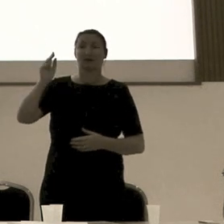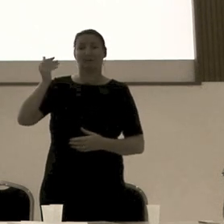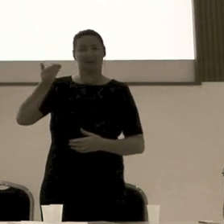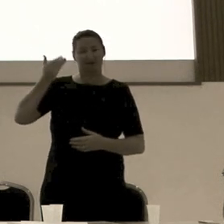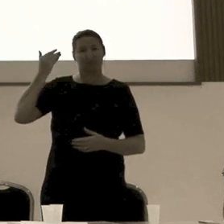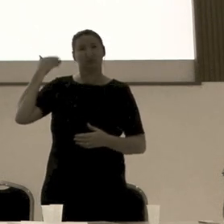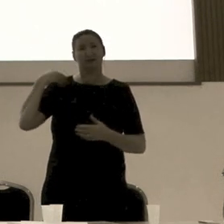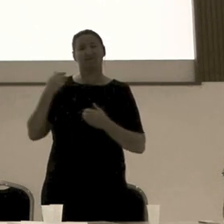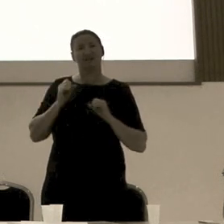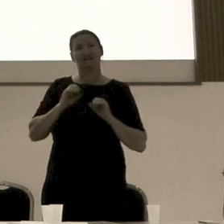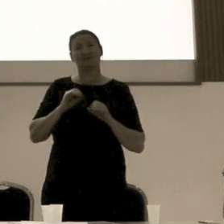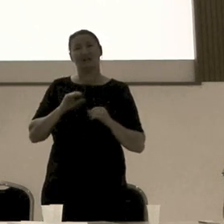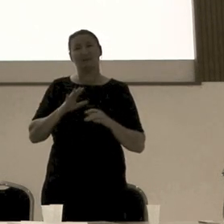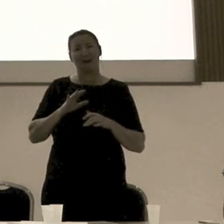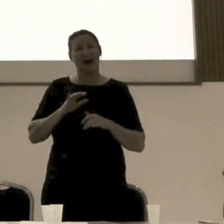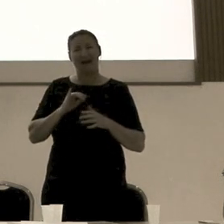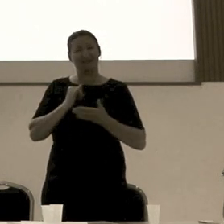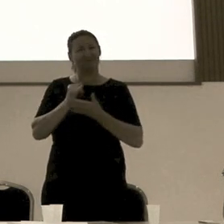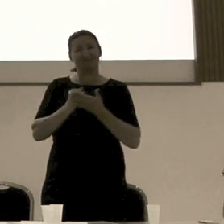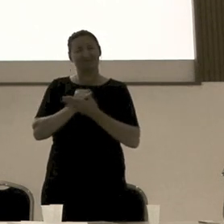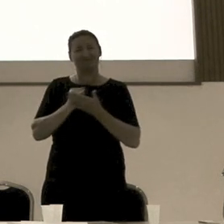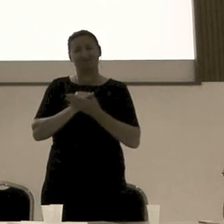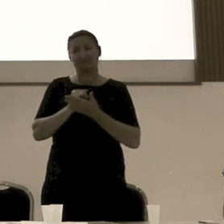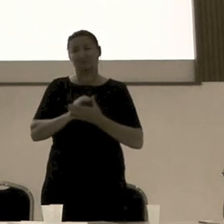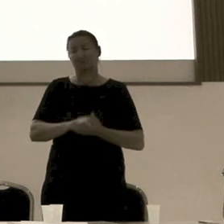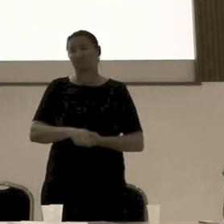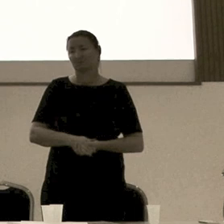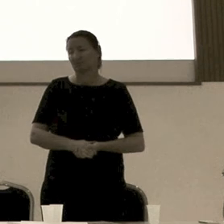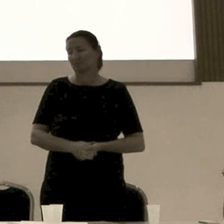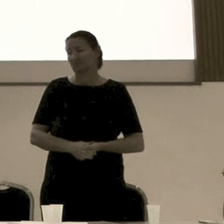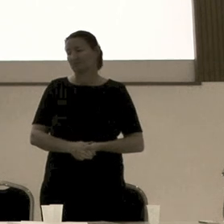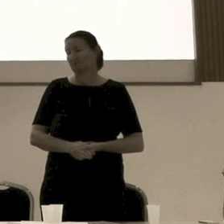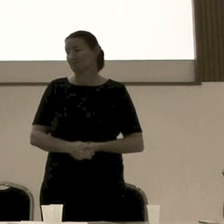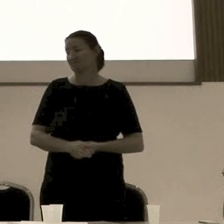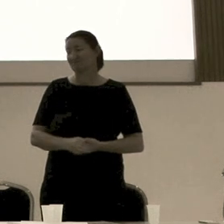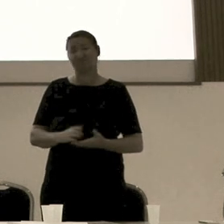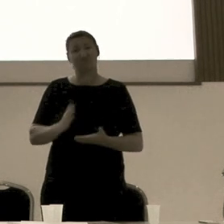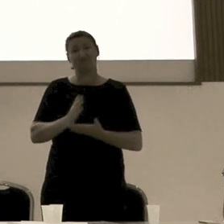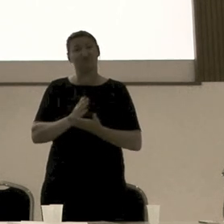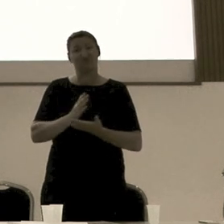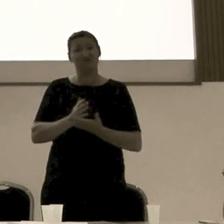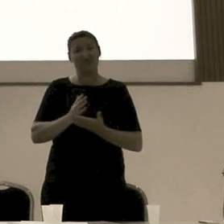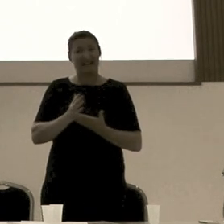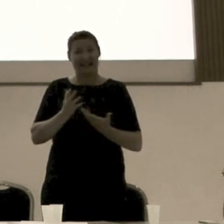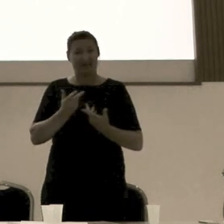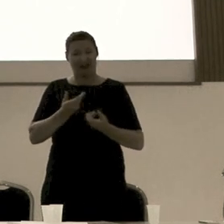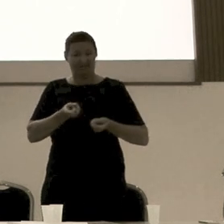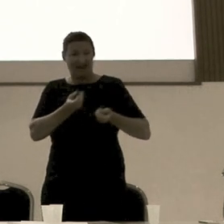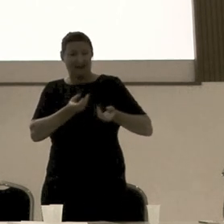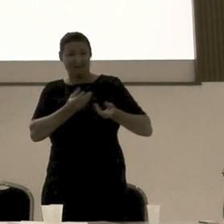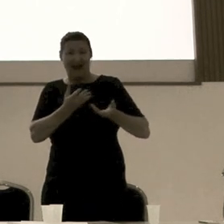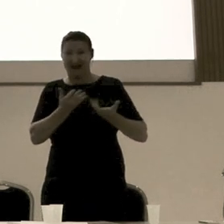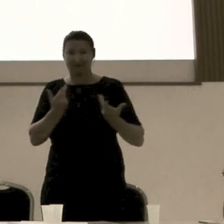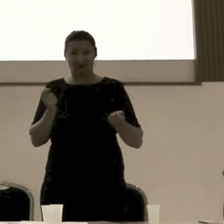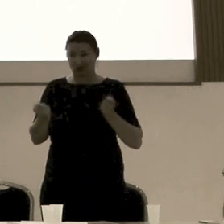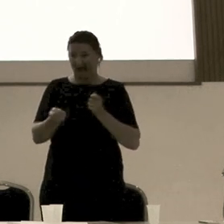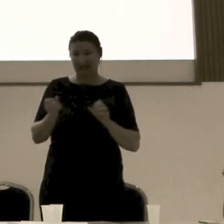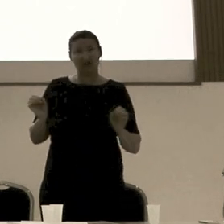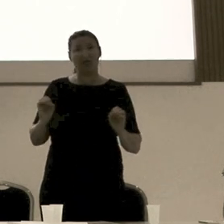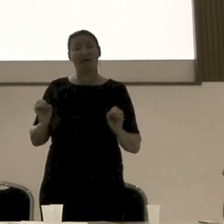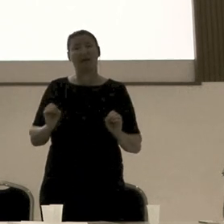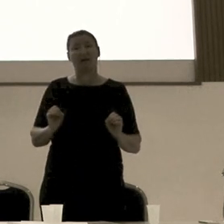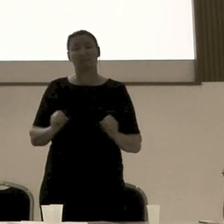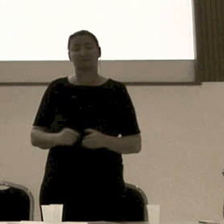feedback, including the DSM report in 2019, have not really resulted in any substantial changes.